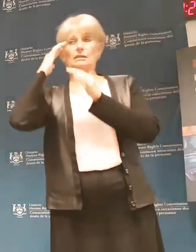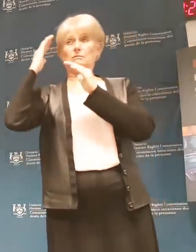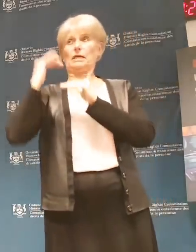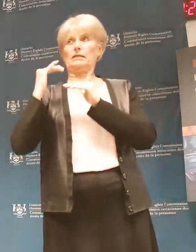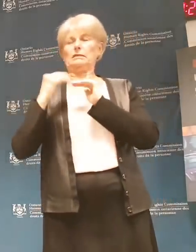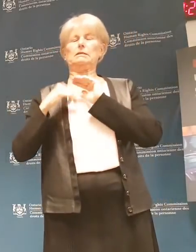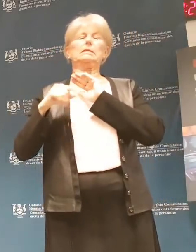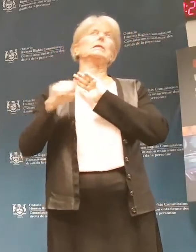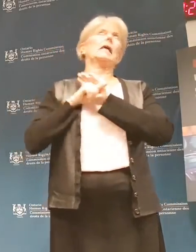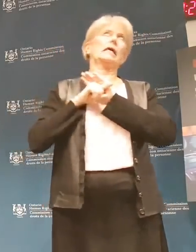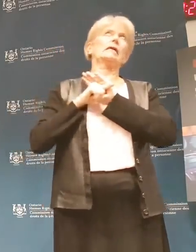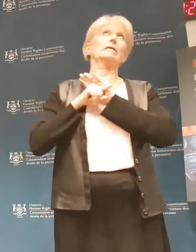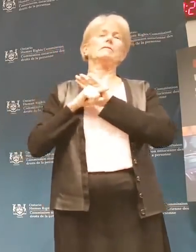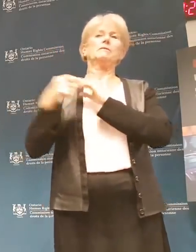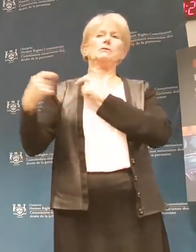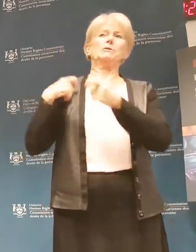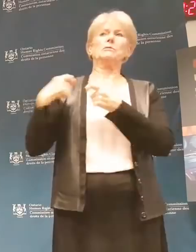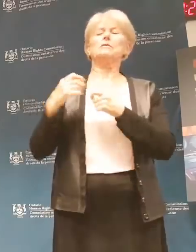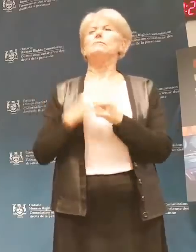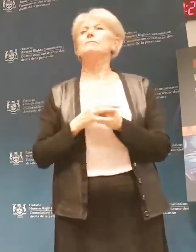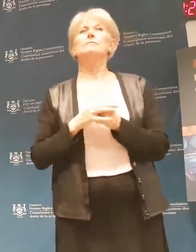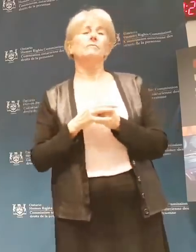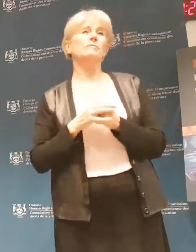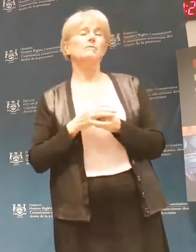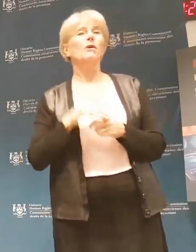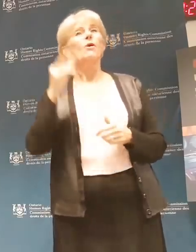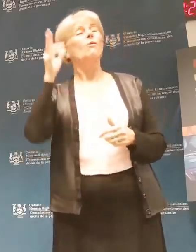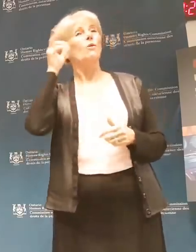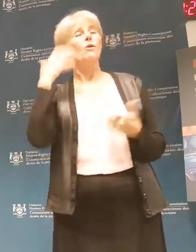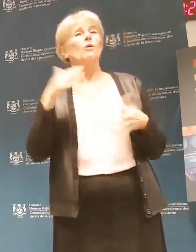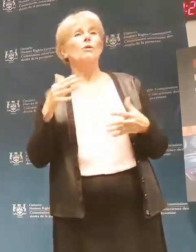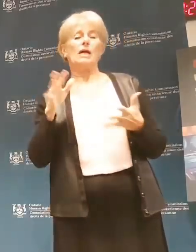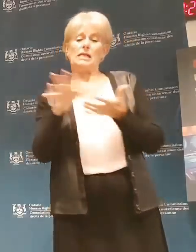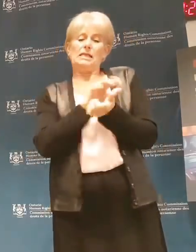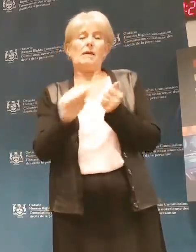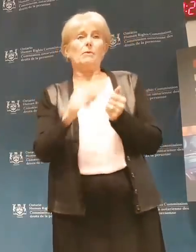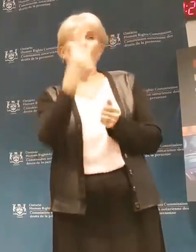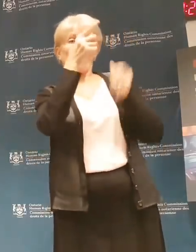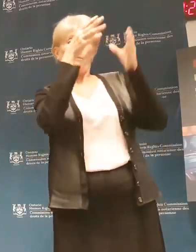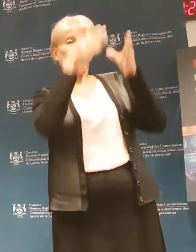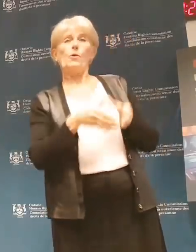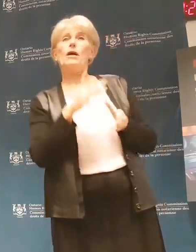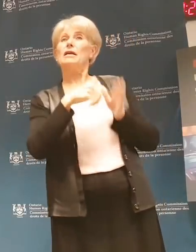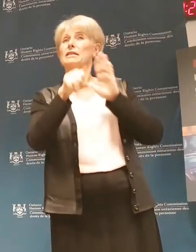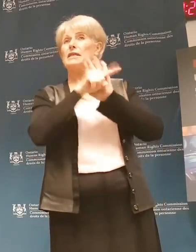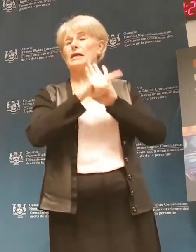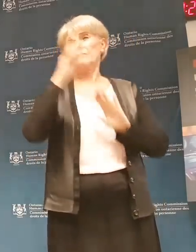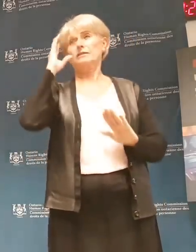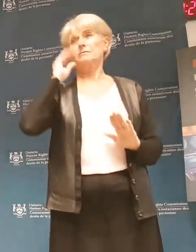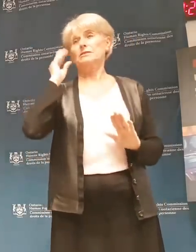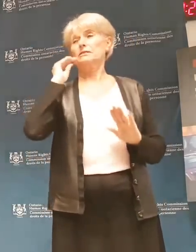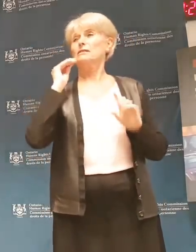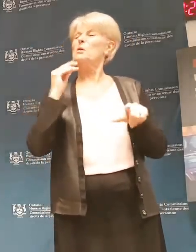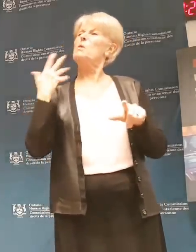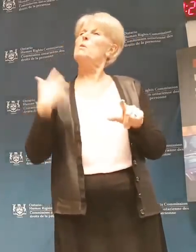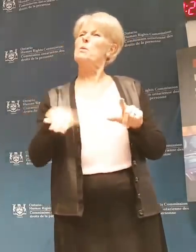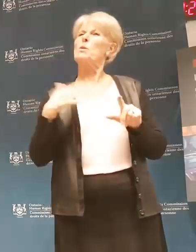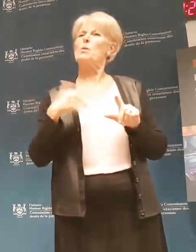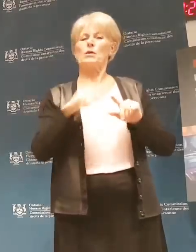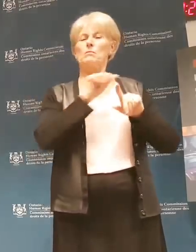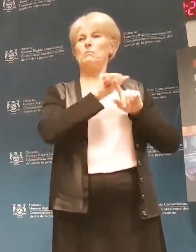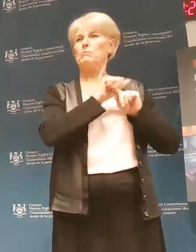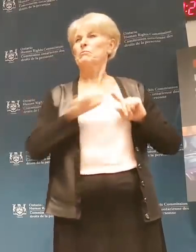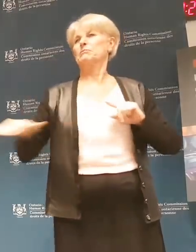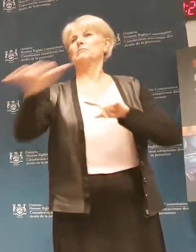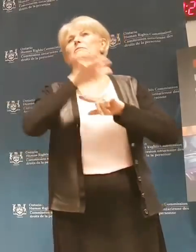of negative treatment. And we heard about the damage that one person's negative experience can have on the